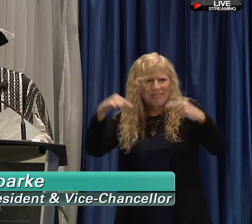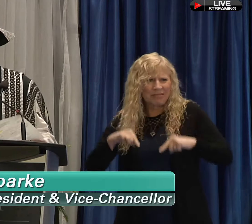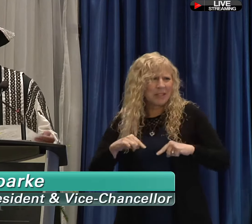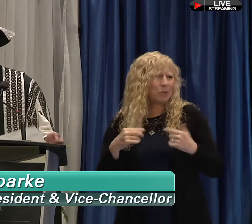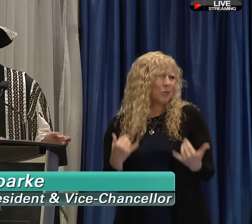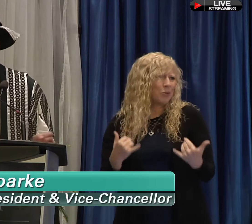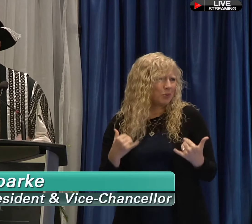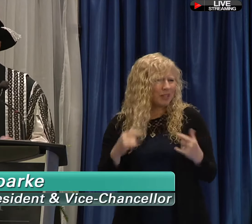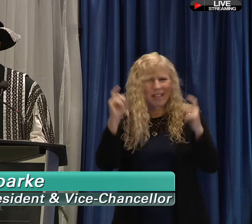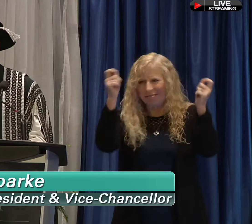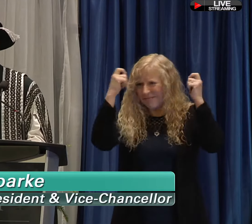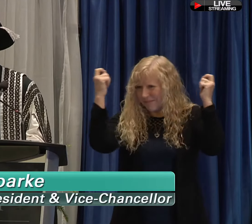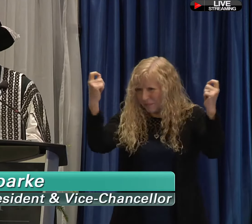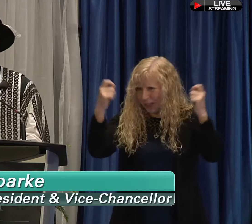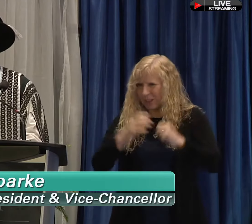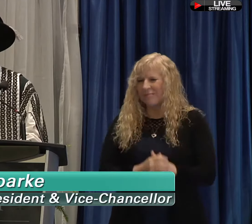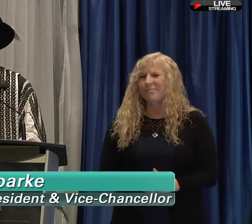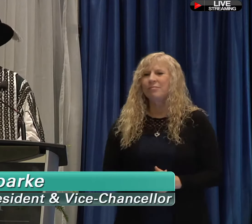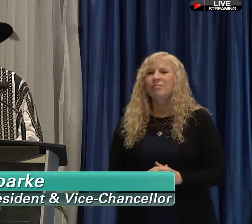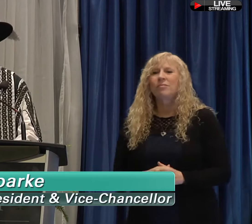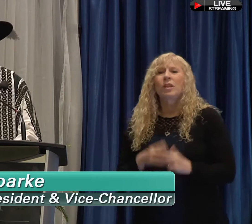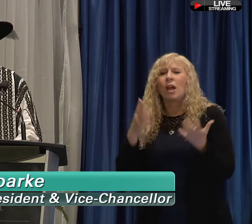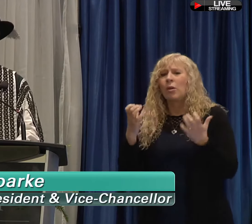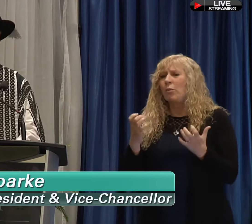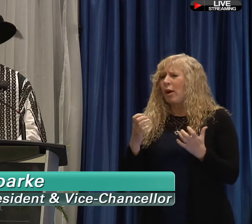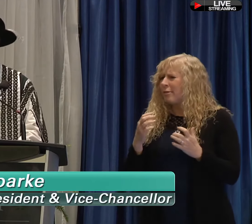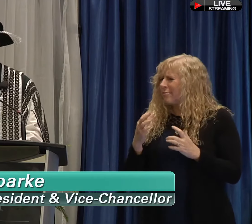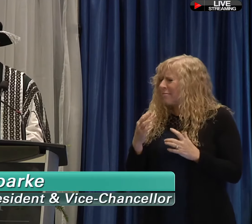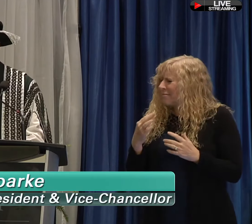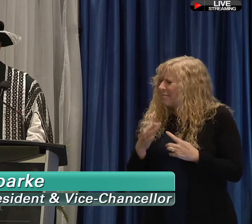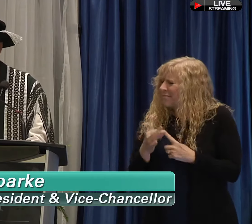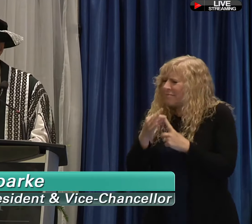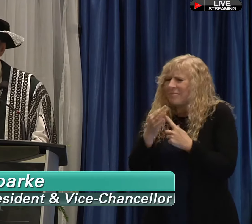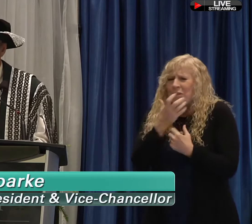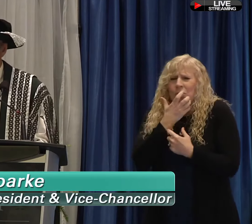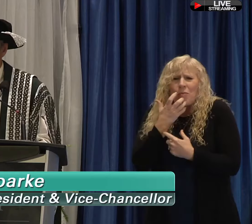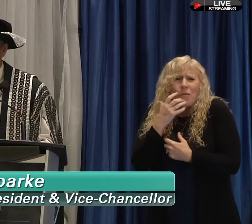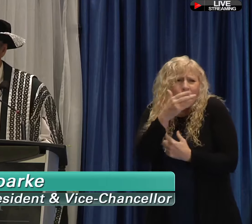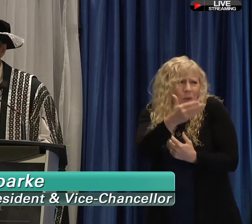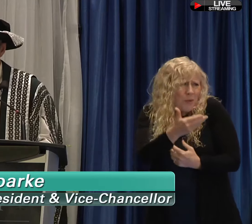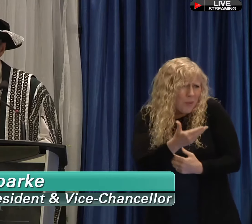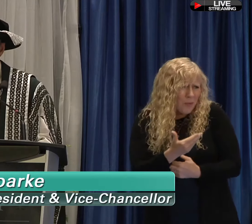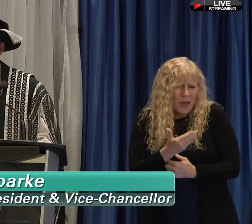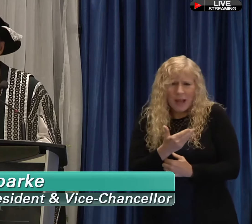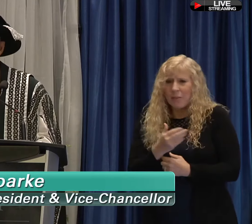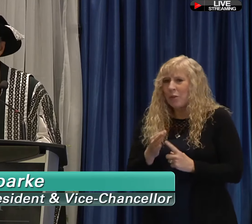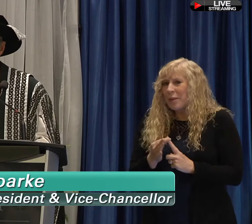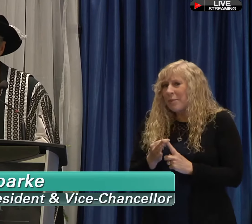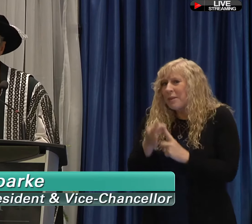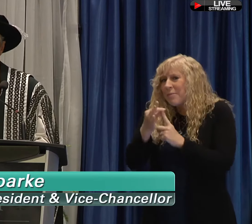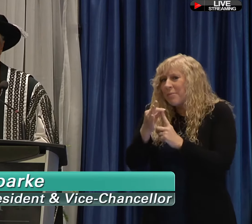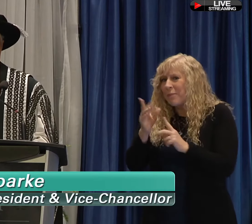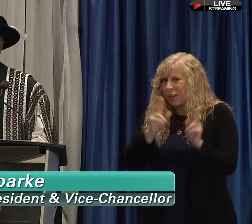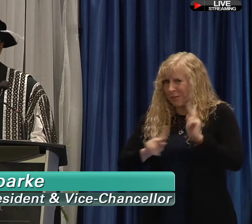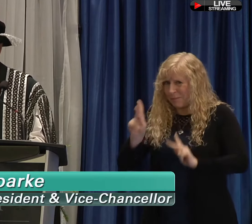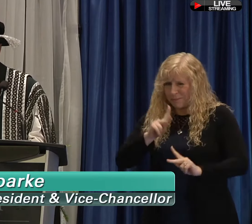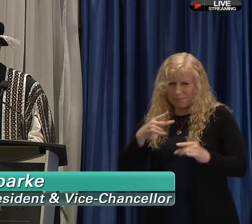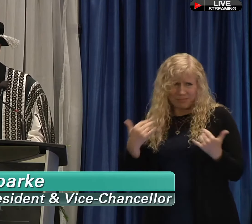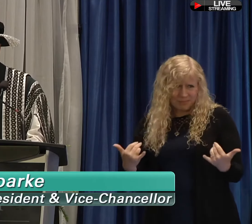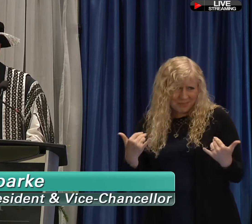ceremony. I did want to extend an especially warm welcome to some special